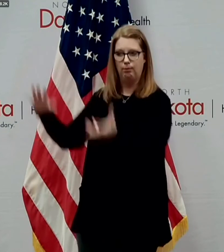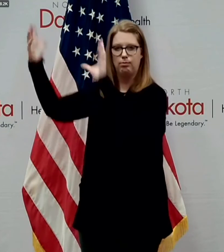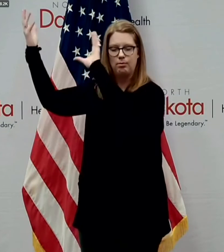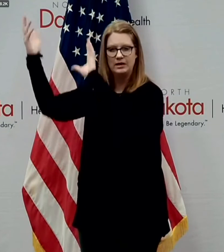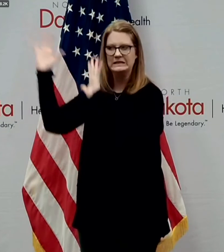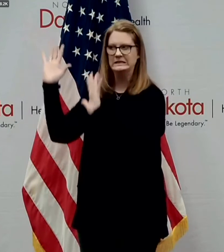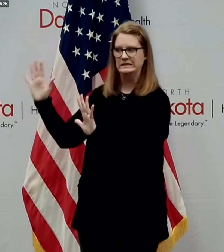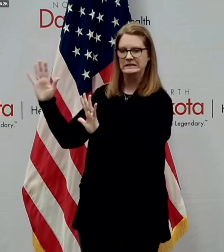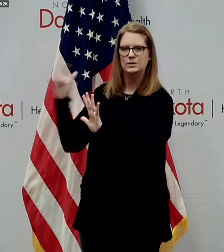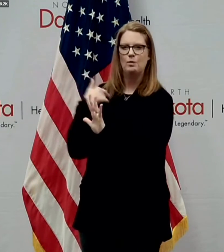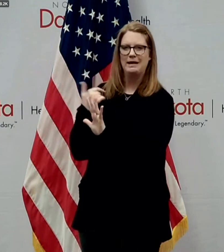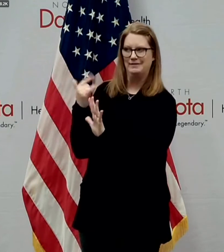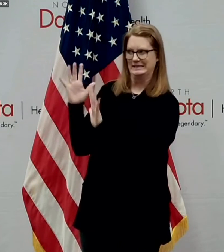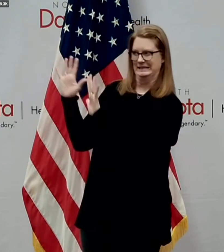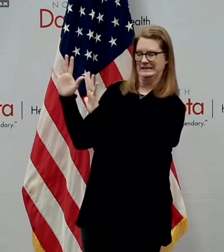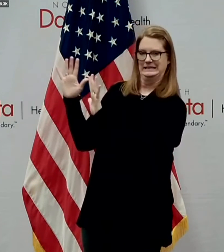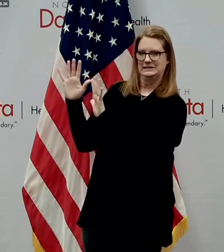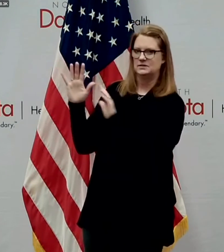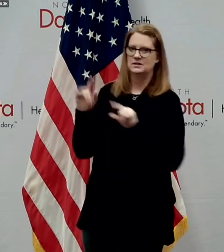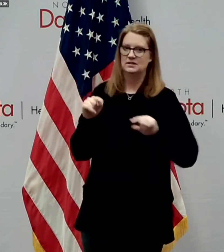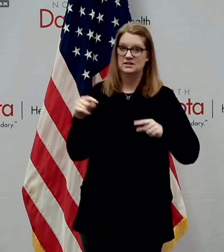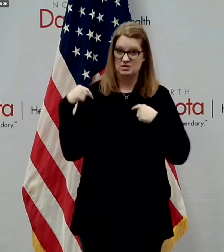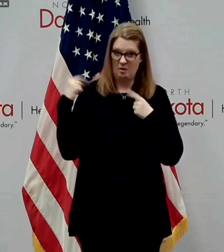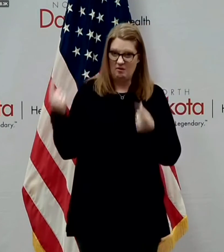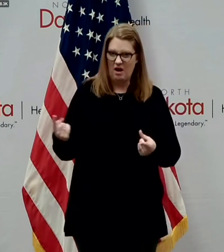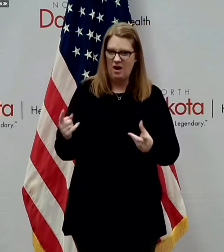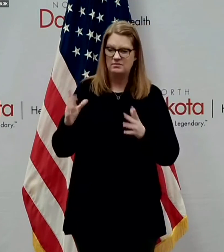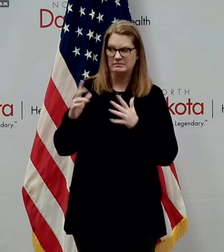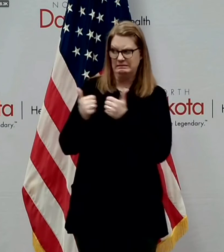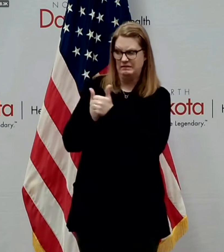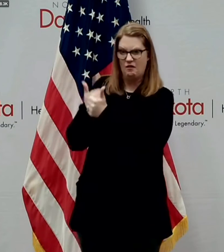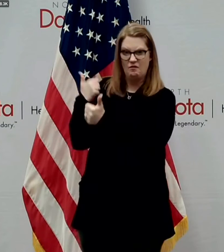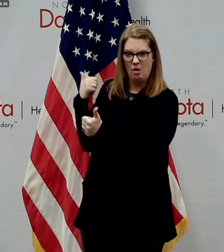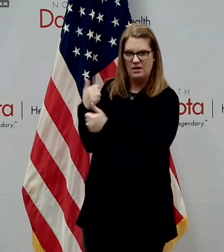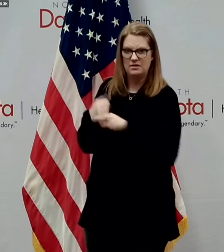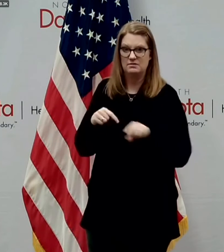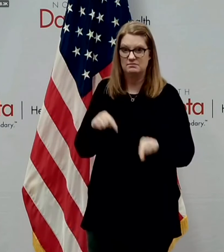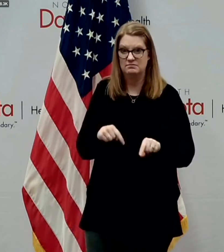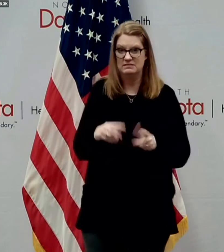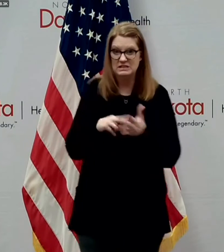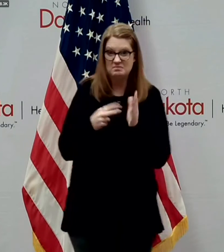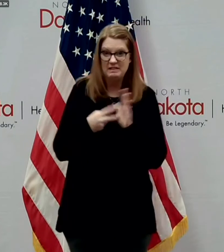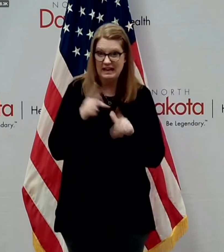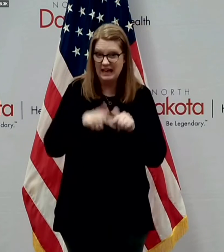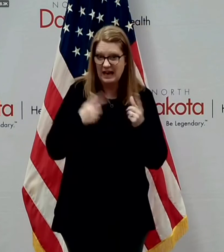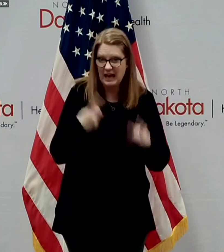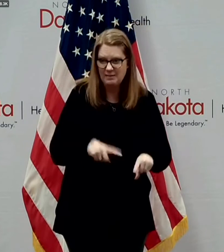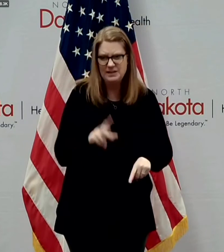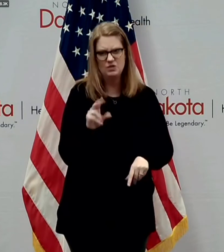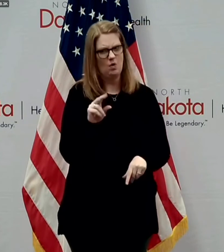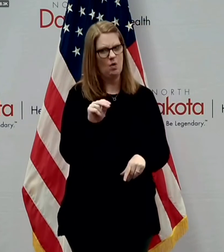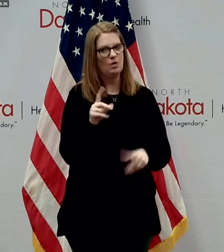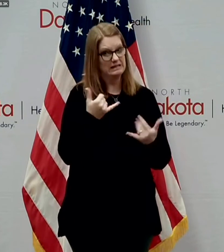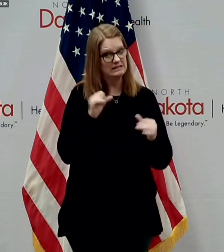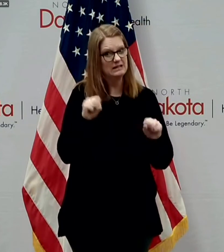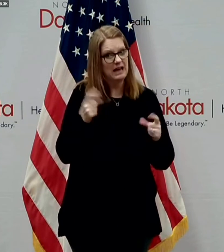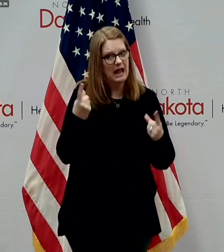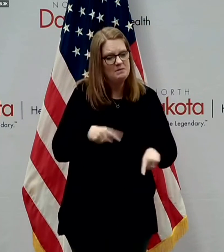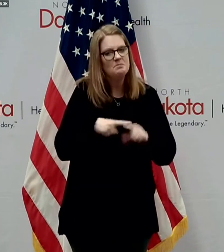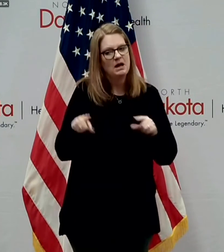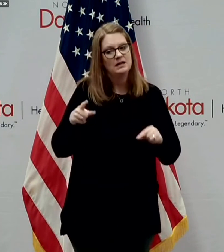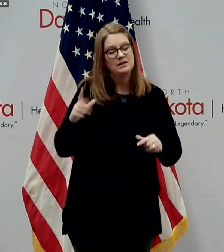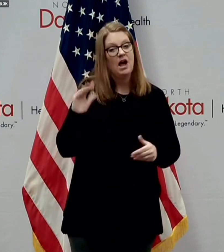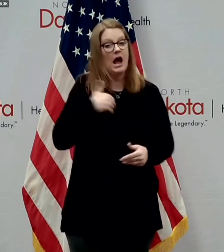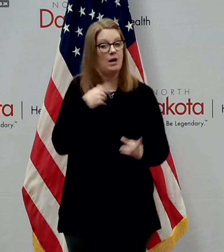so far because we're still in this battle. The battle is not over yet. But the strategy to save lives, as we knew, was to make sure